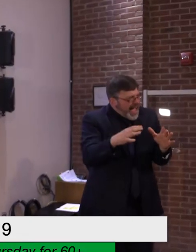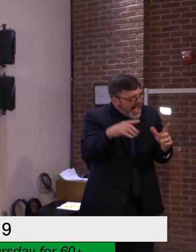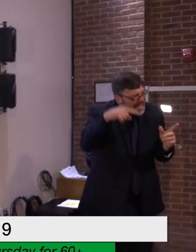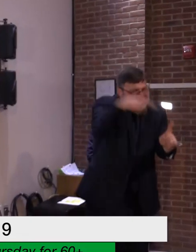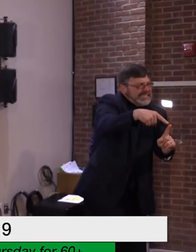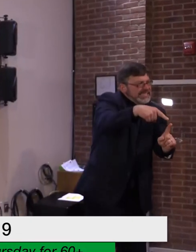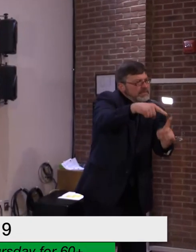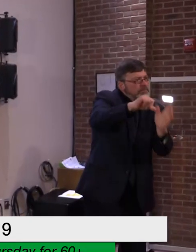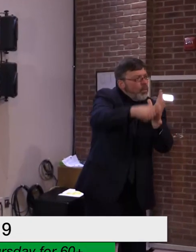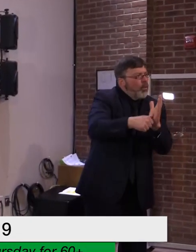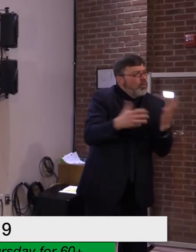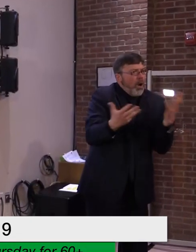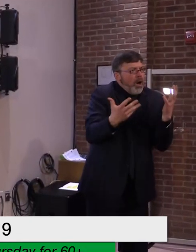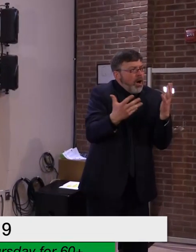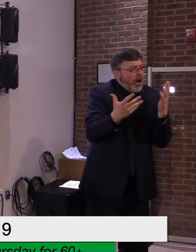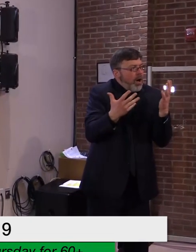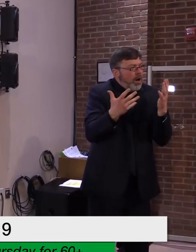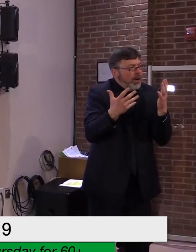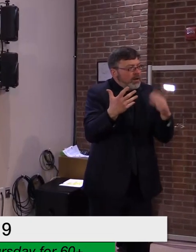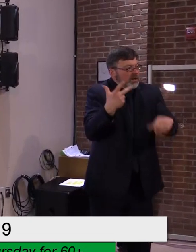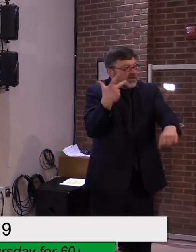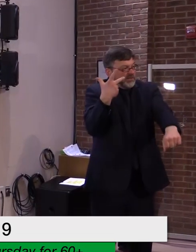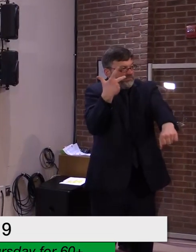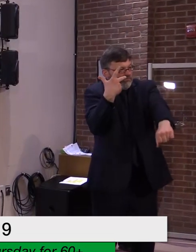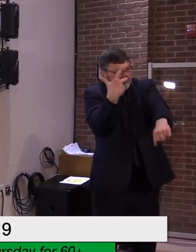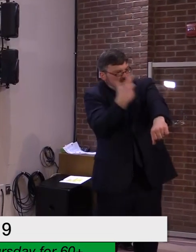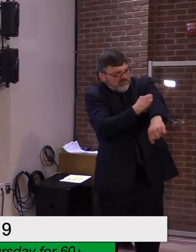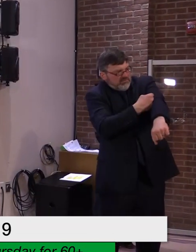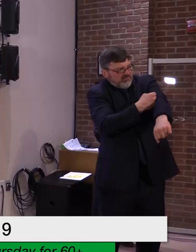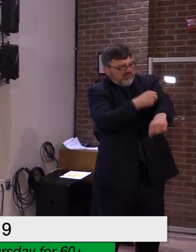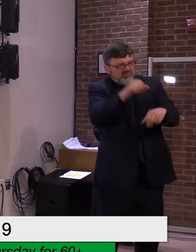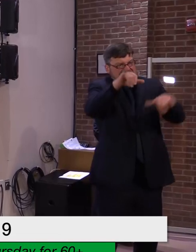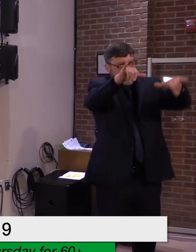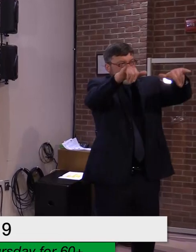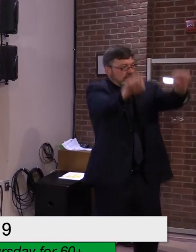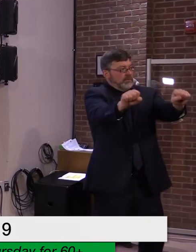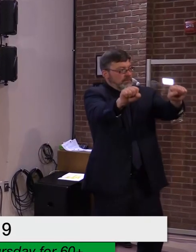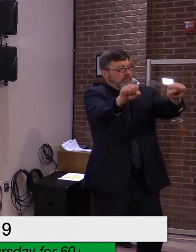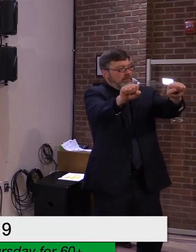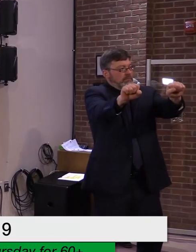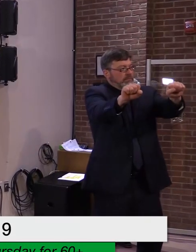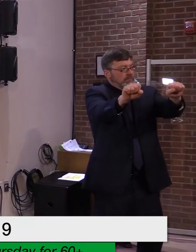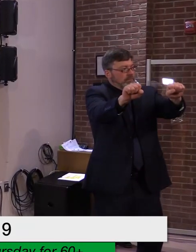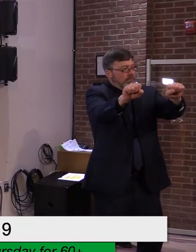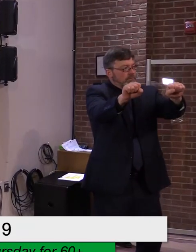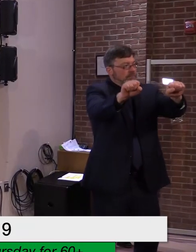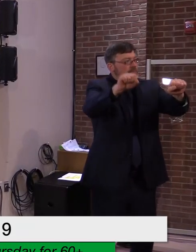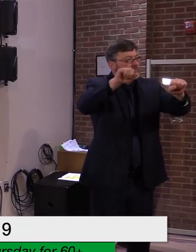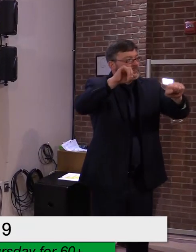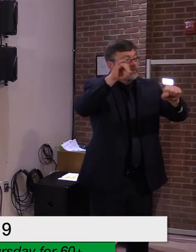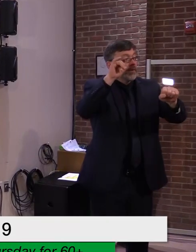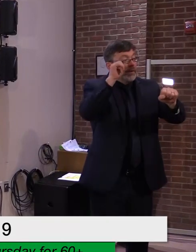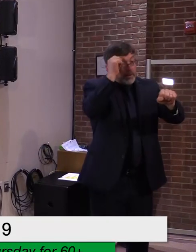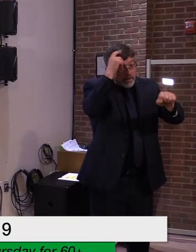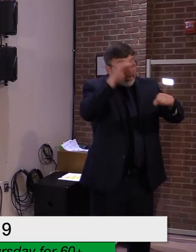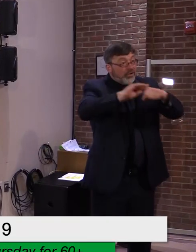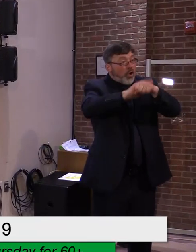we're able to put in the arms of Vermonters, this virus isn't going away